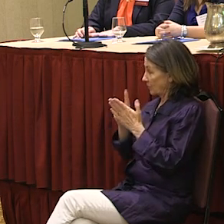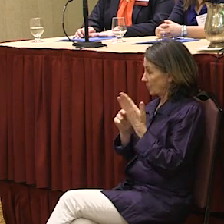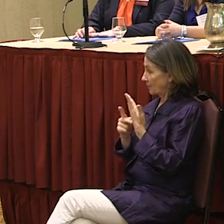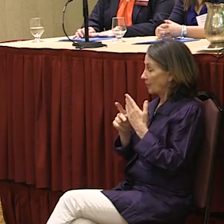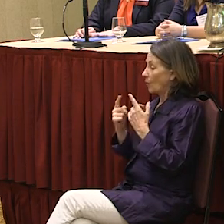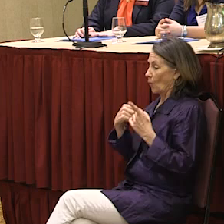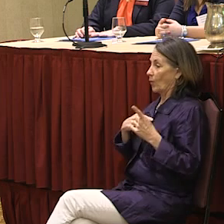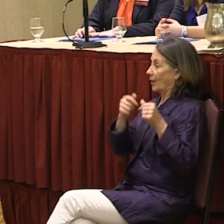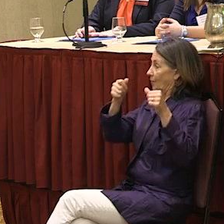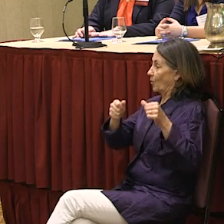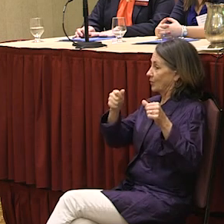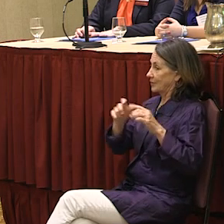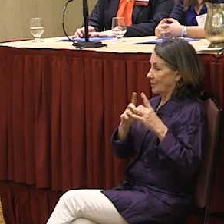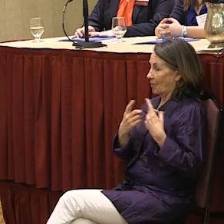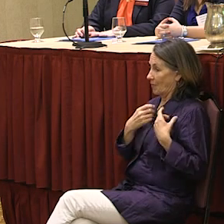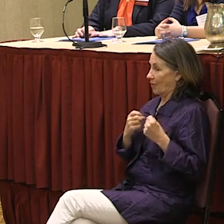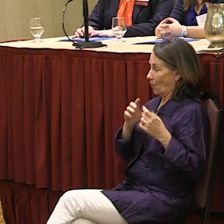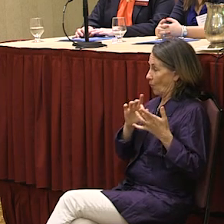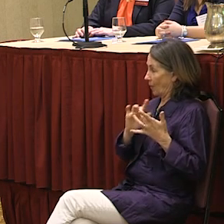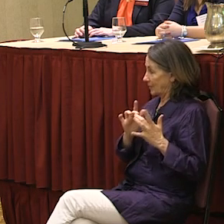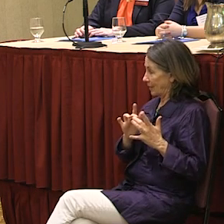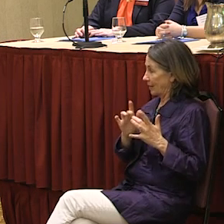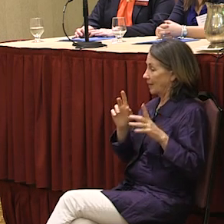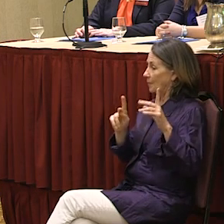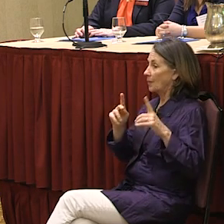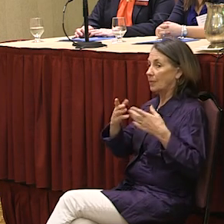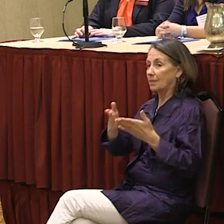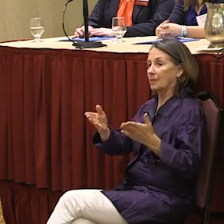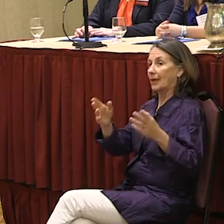also, we can post it on the Department of Health website so that people in the